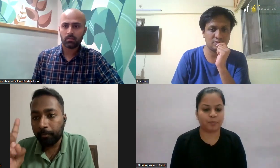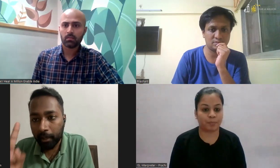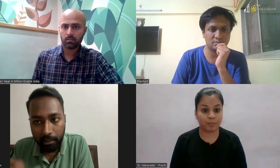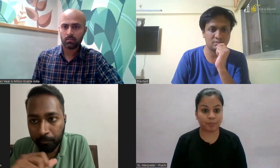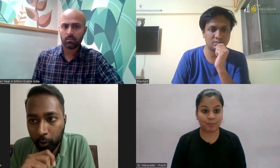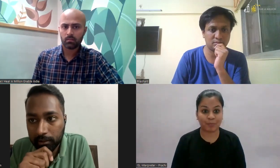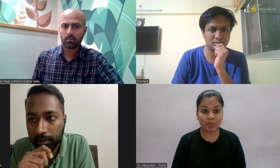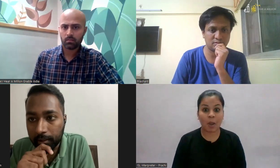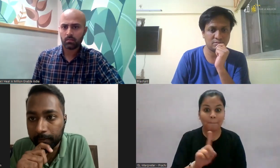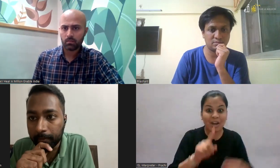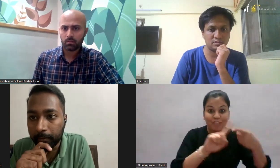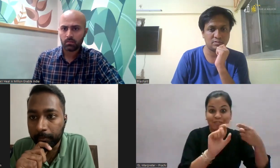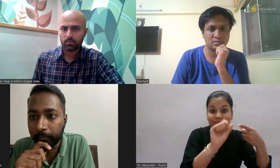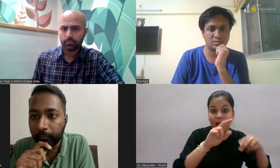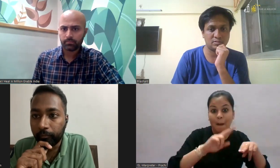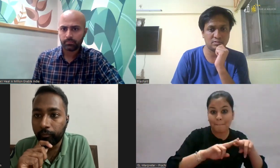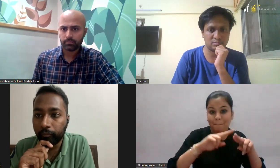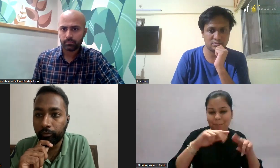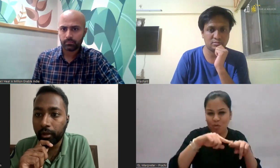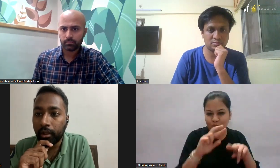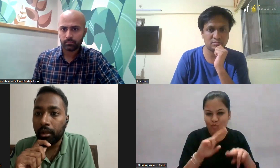While in package policy,